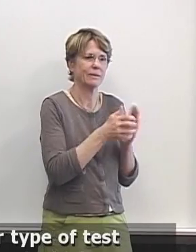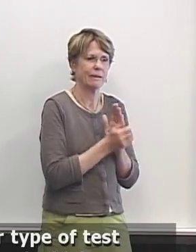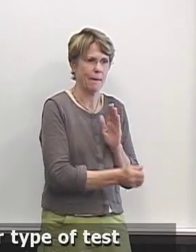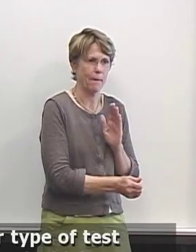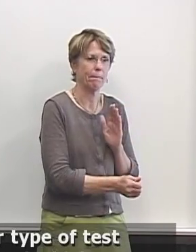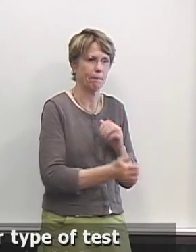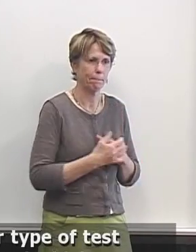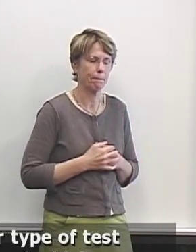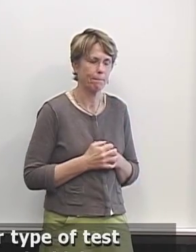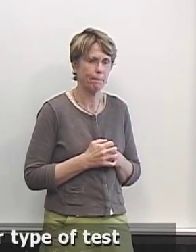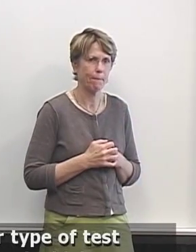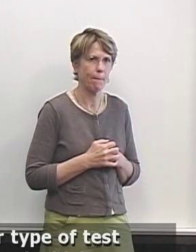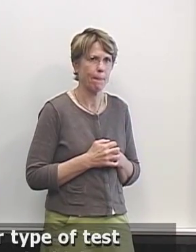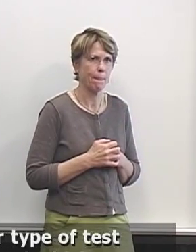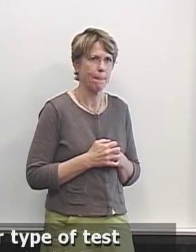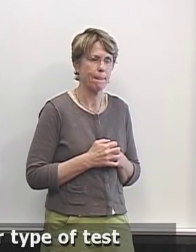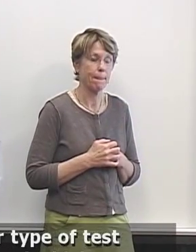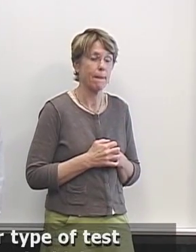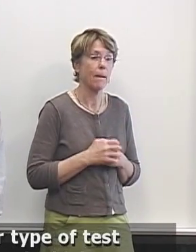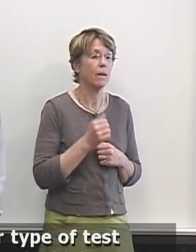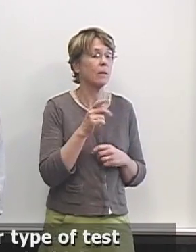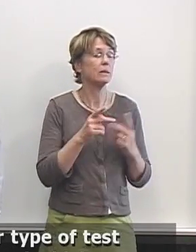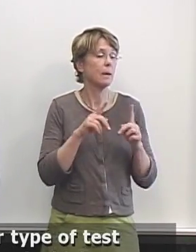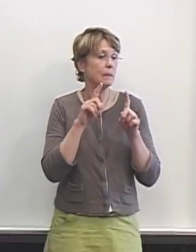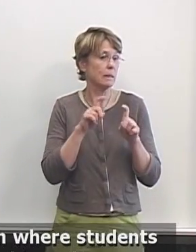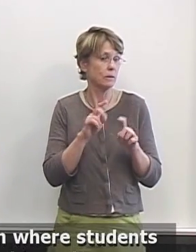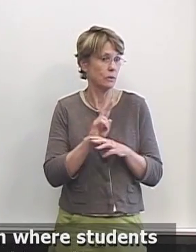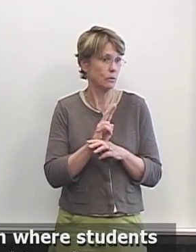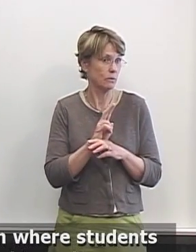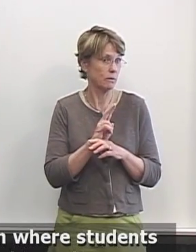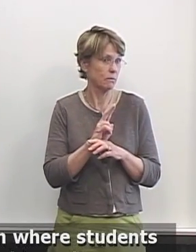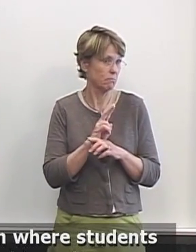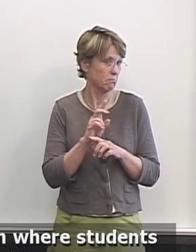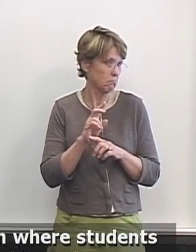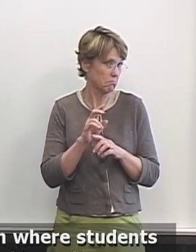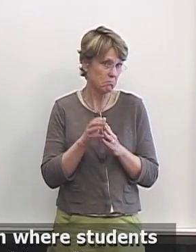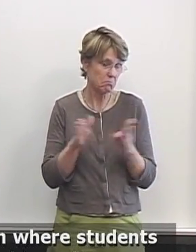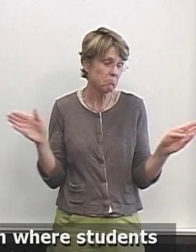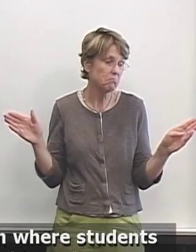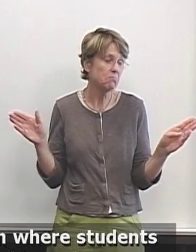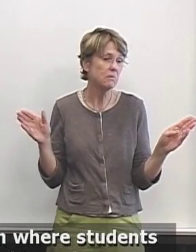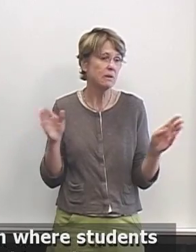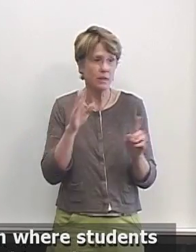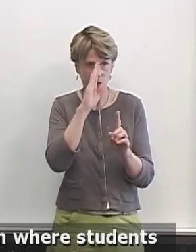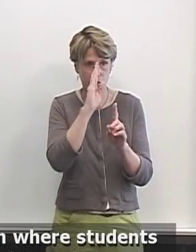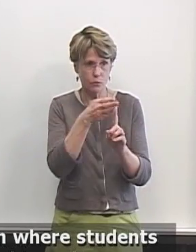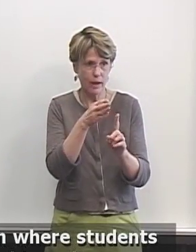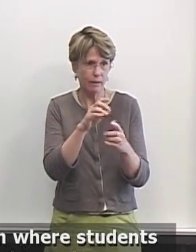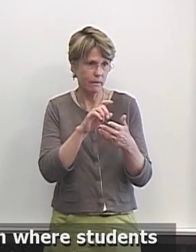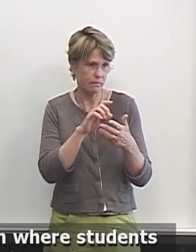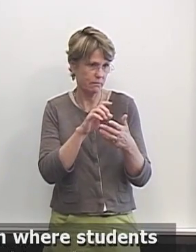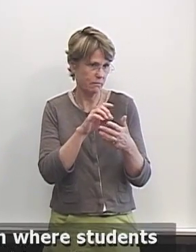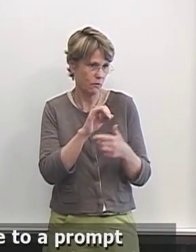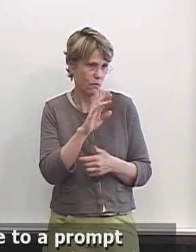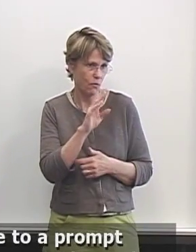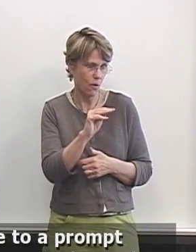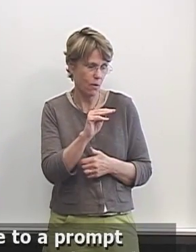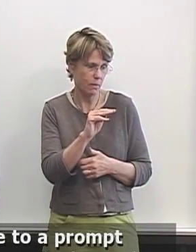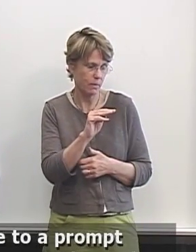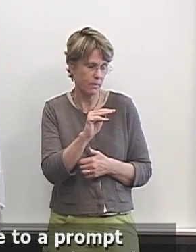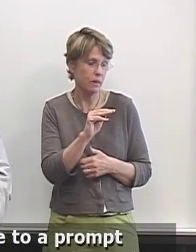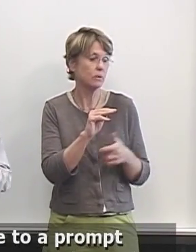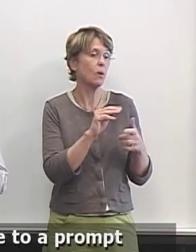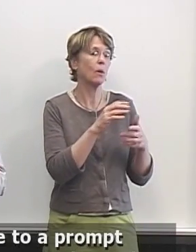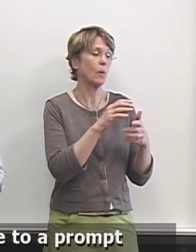So another type of test that's used widely is a direct form, where students are asked to write in response to a